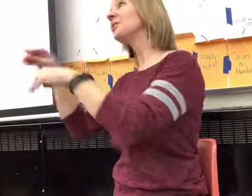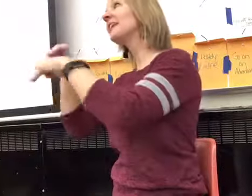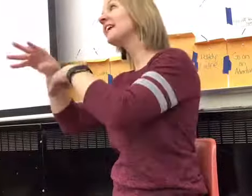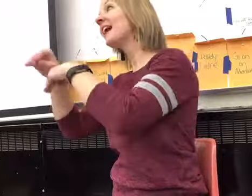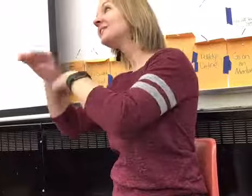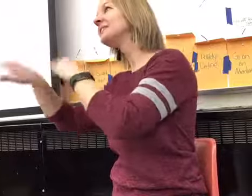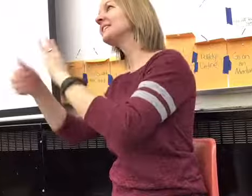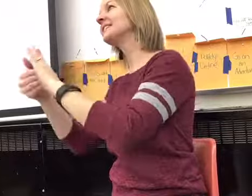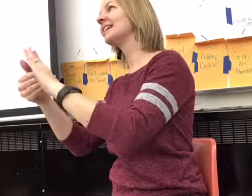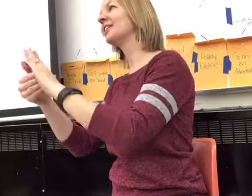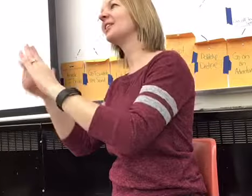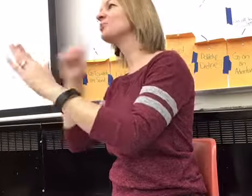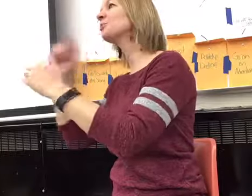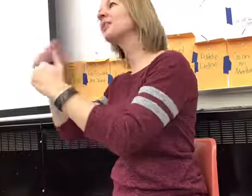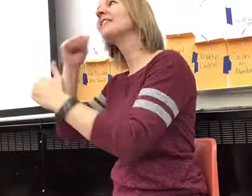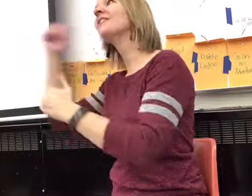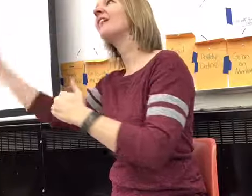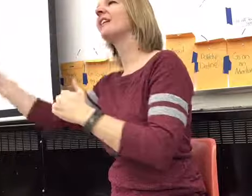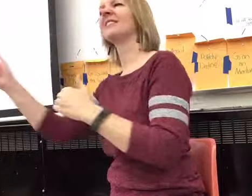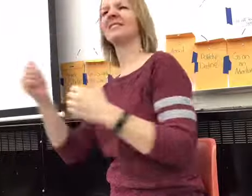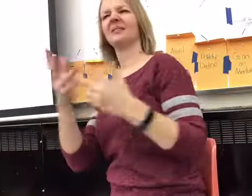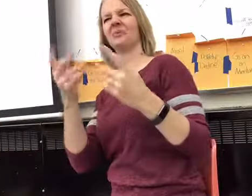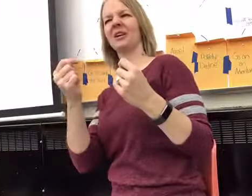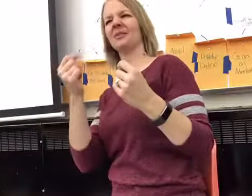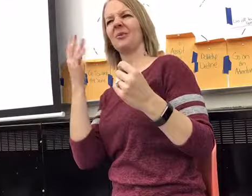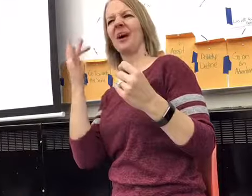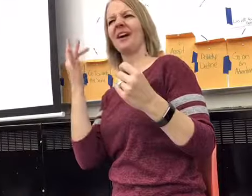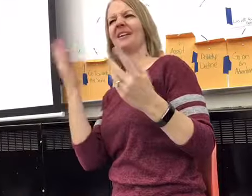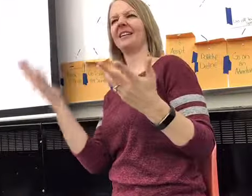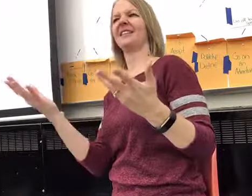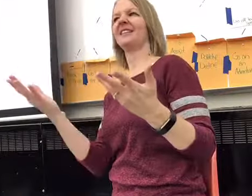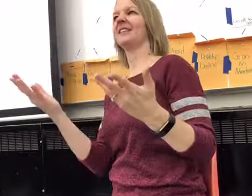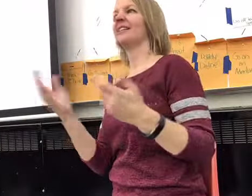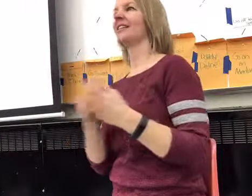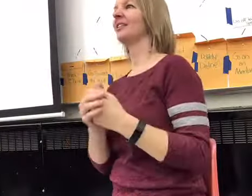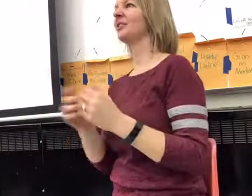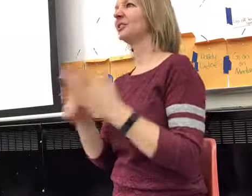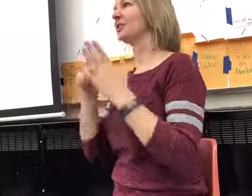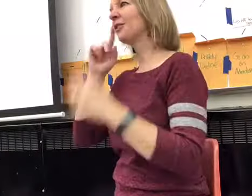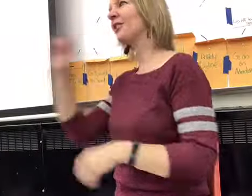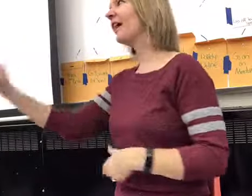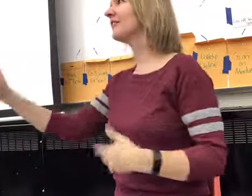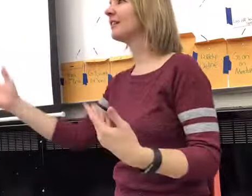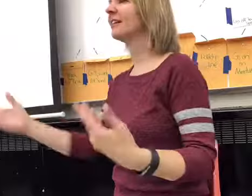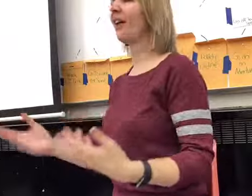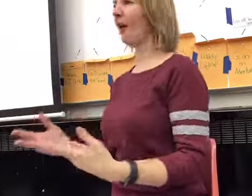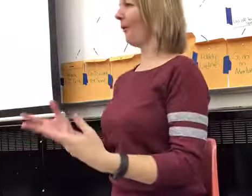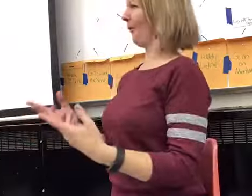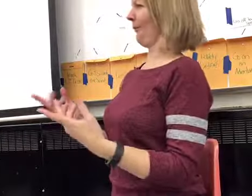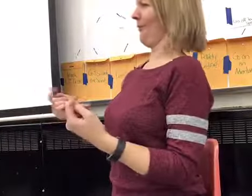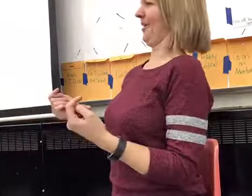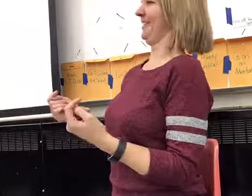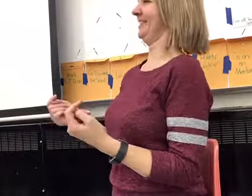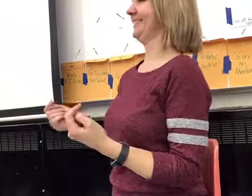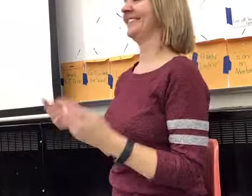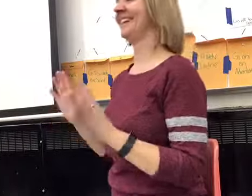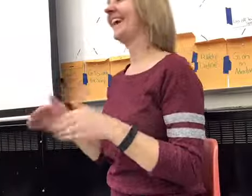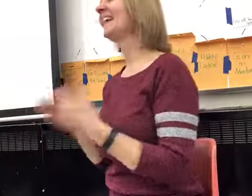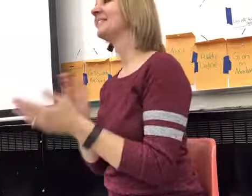When did they move the counseling center? Oh, you guys just took forever, is what I'm hearing. Okay, anyways, so